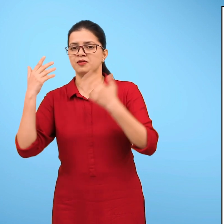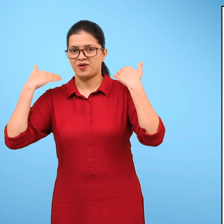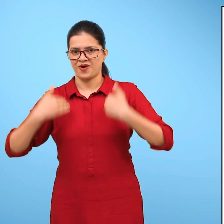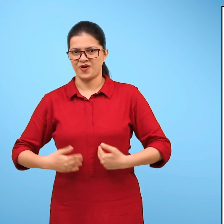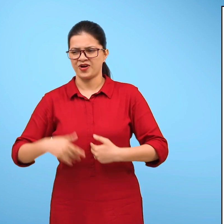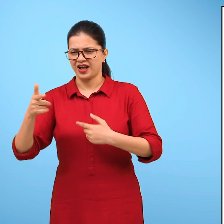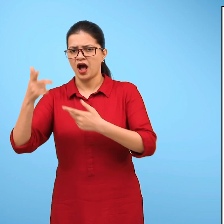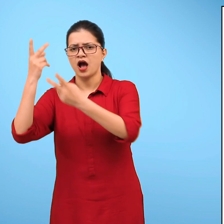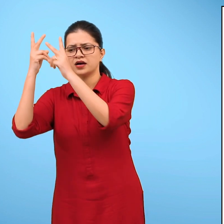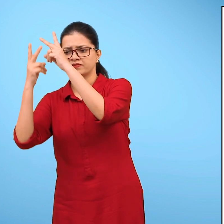body part